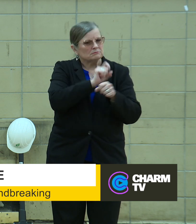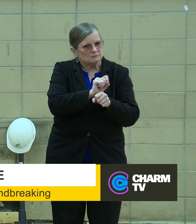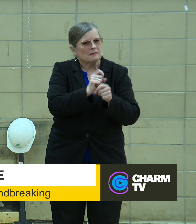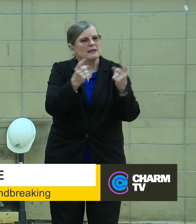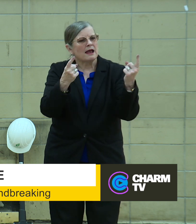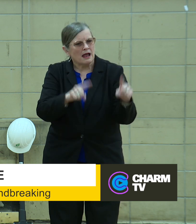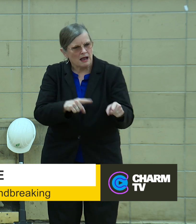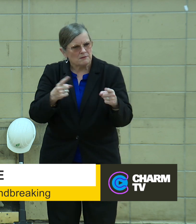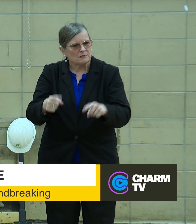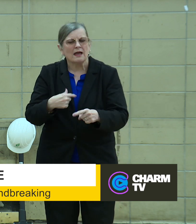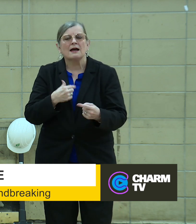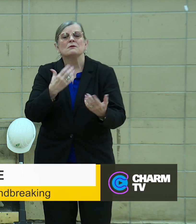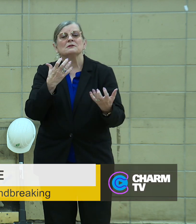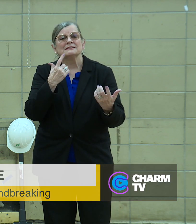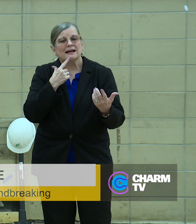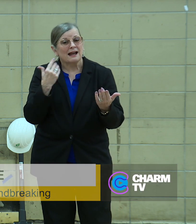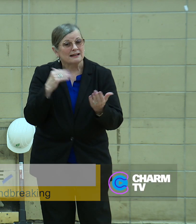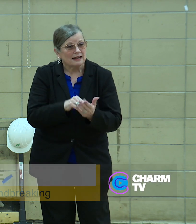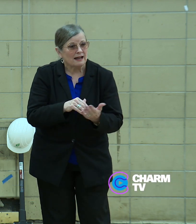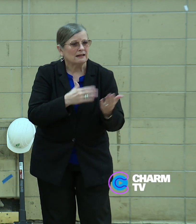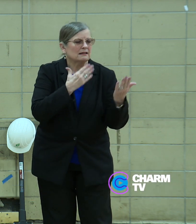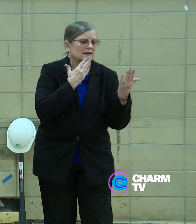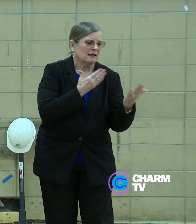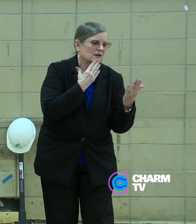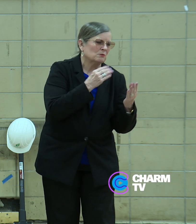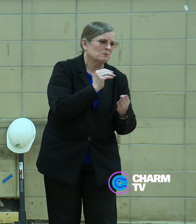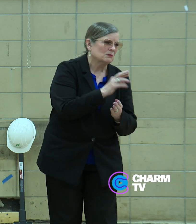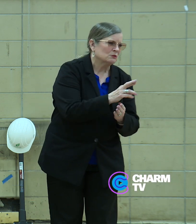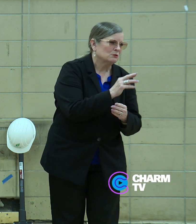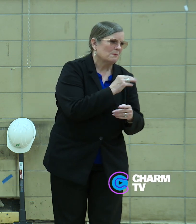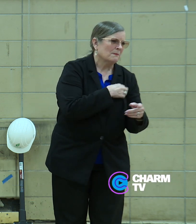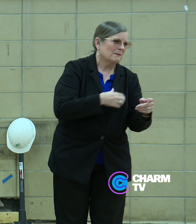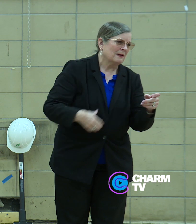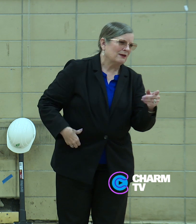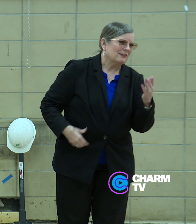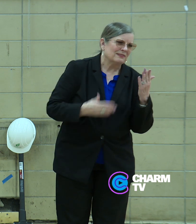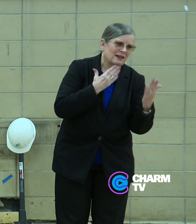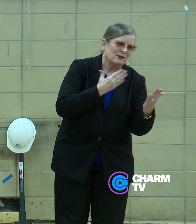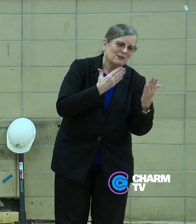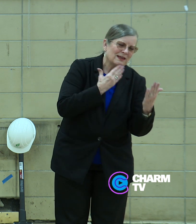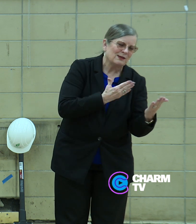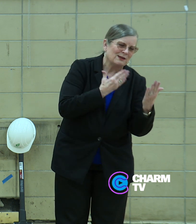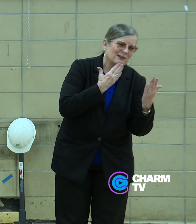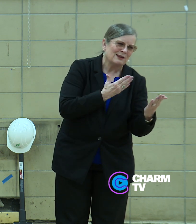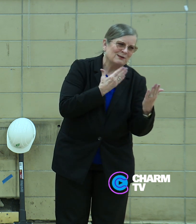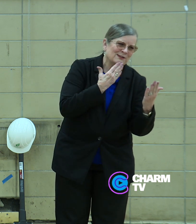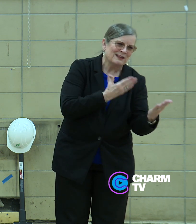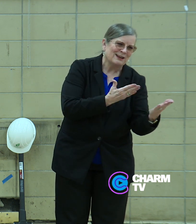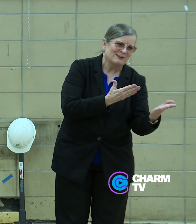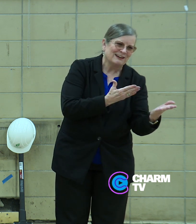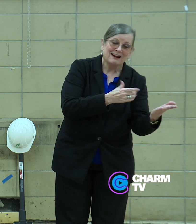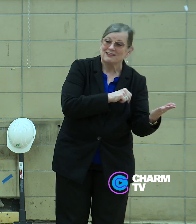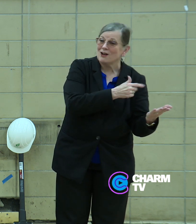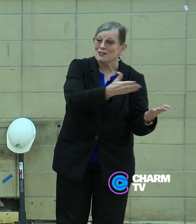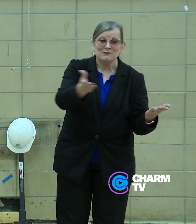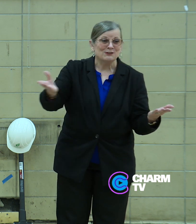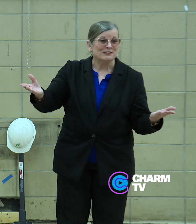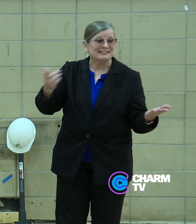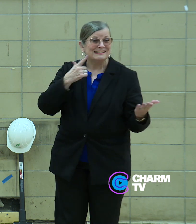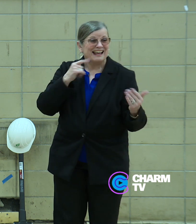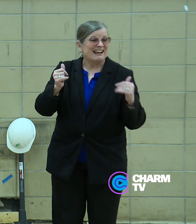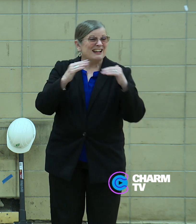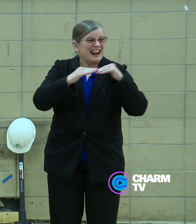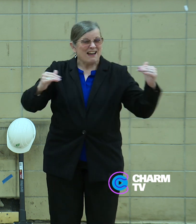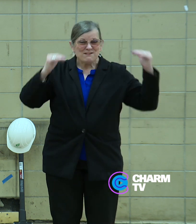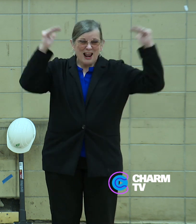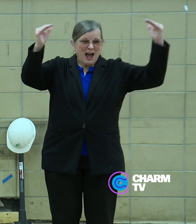I say thank you. Mr. Mayor, thank you, thank you, thank you, thank you, all of you. And can you just say level